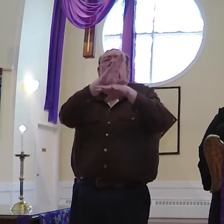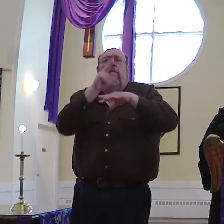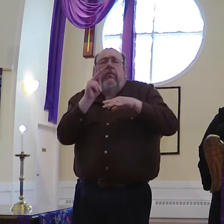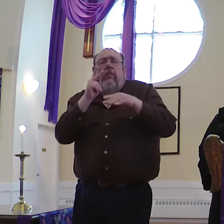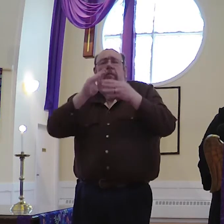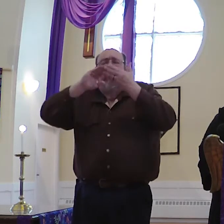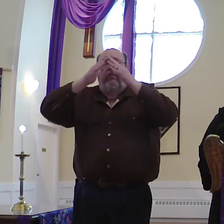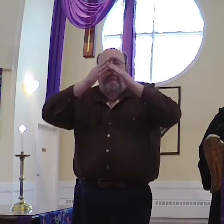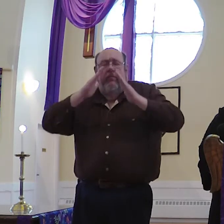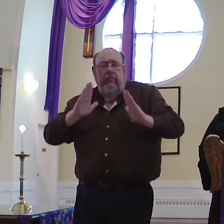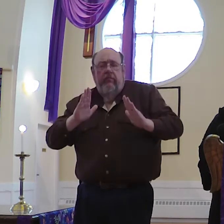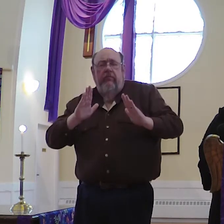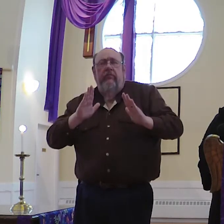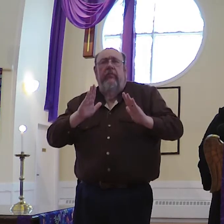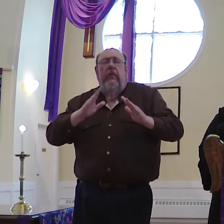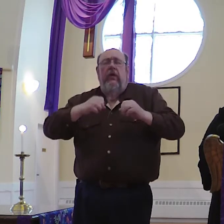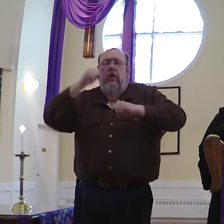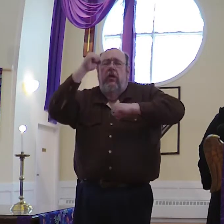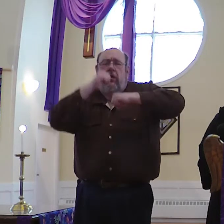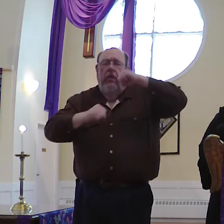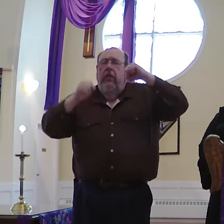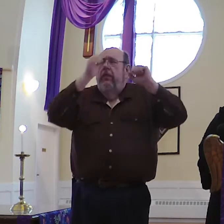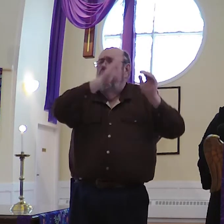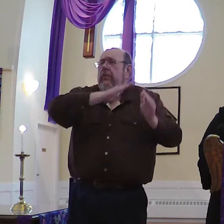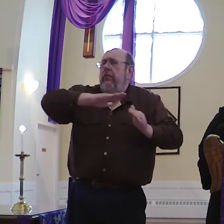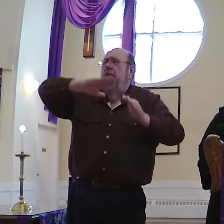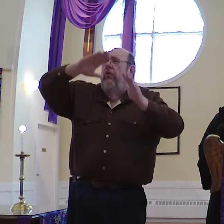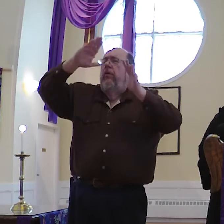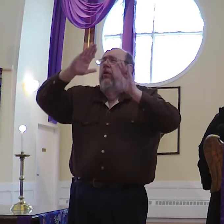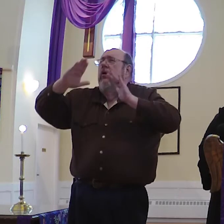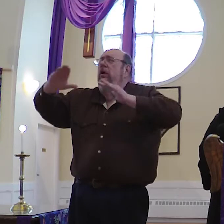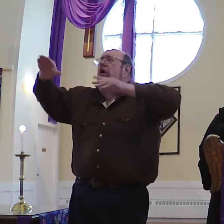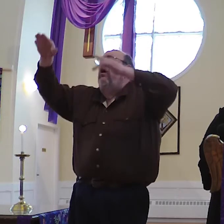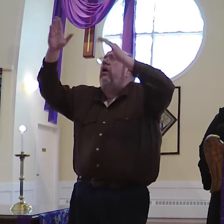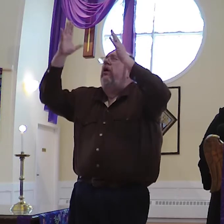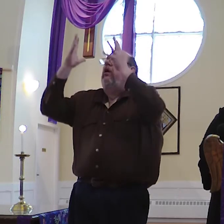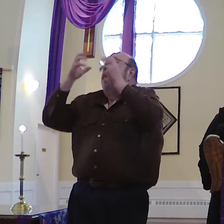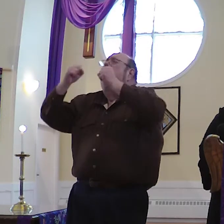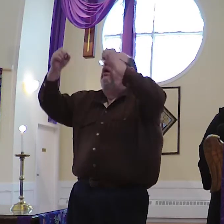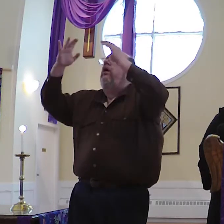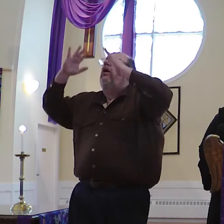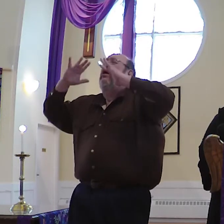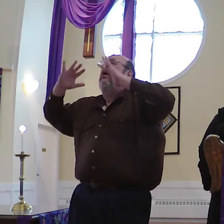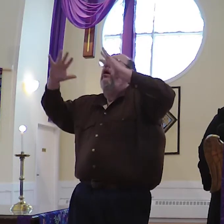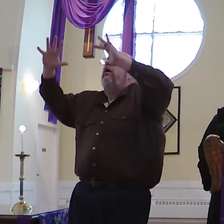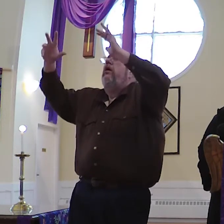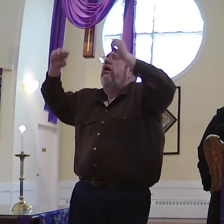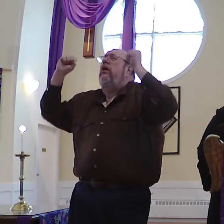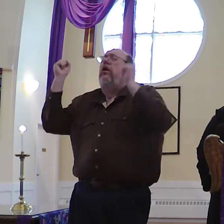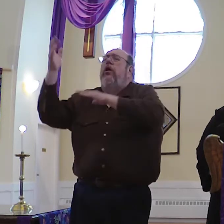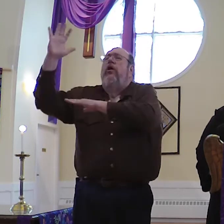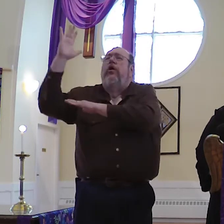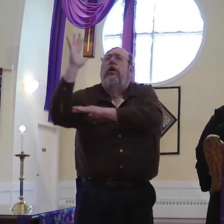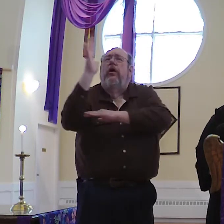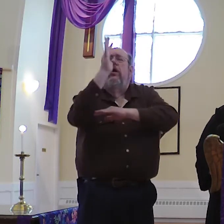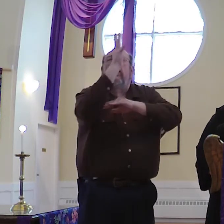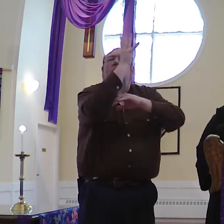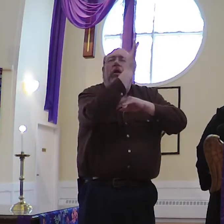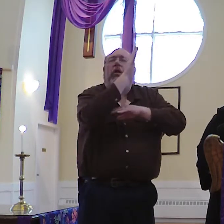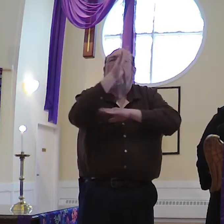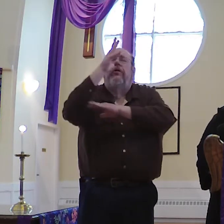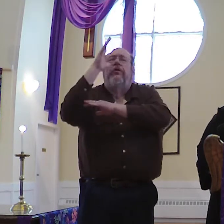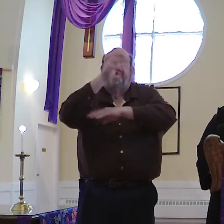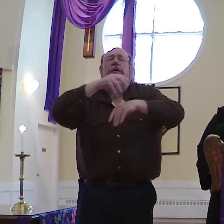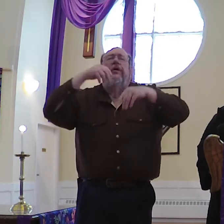peace. Even the mountains and the hills will burst into song before you. All the trees of the field will clap their